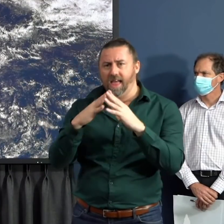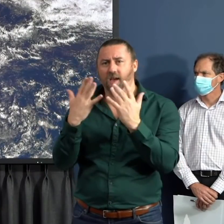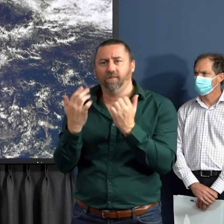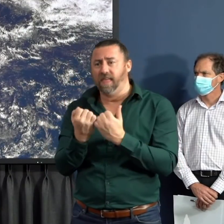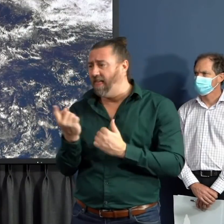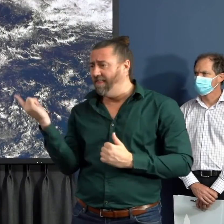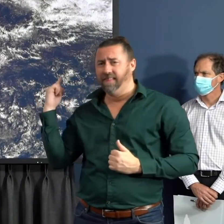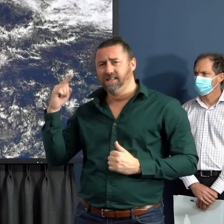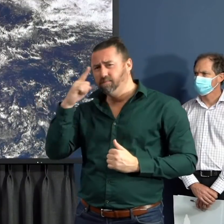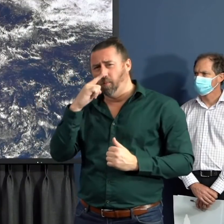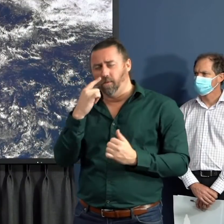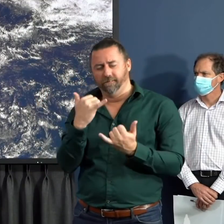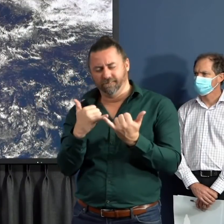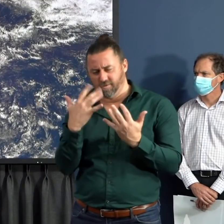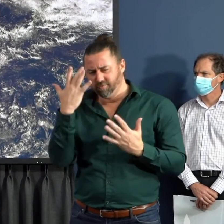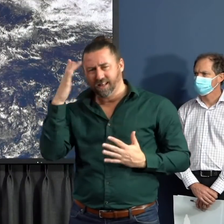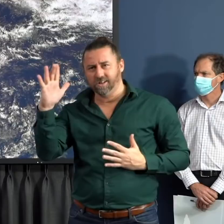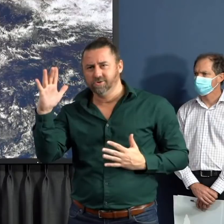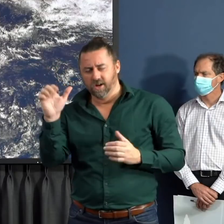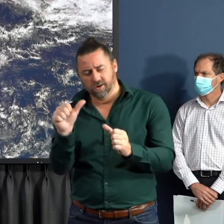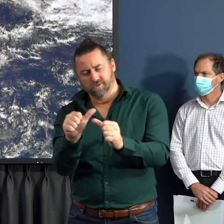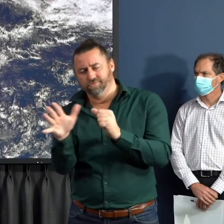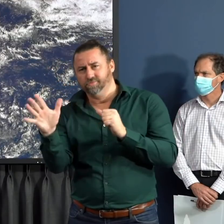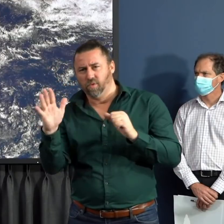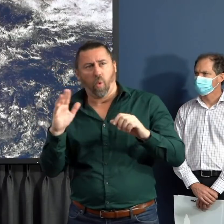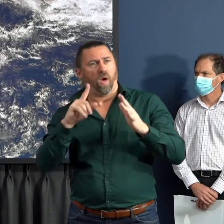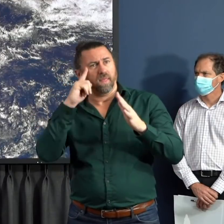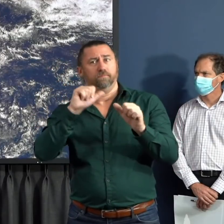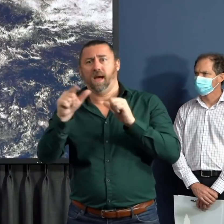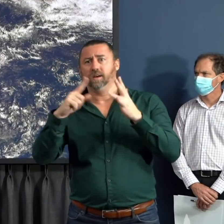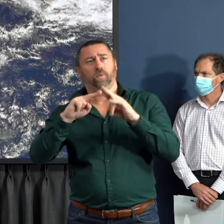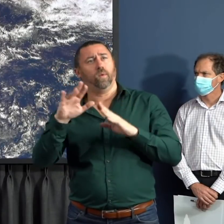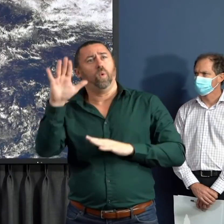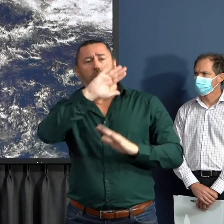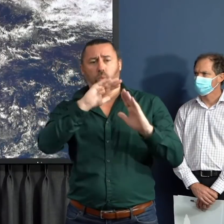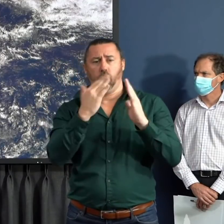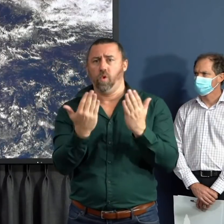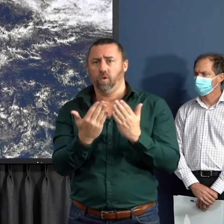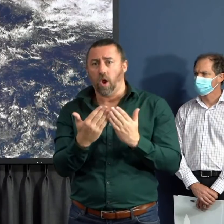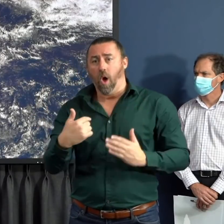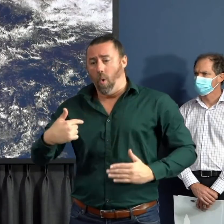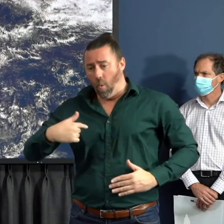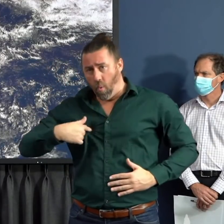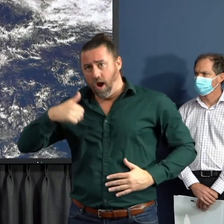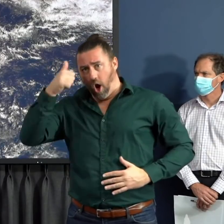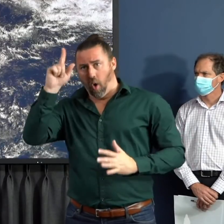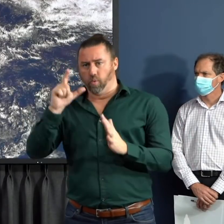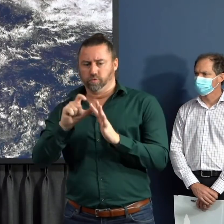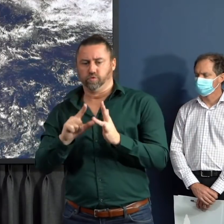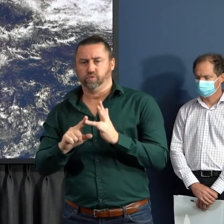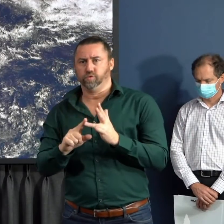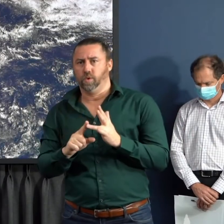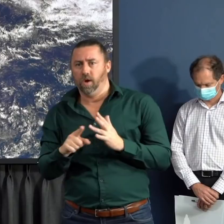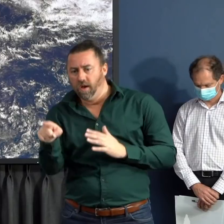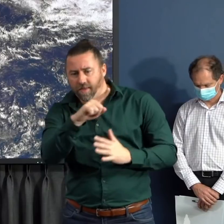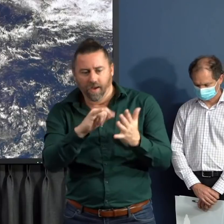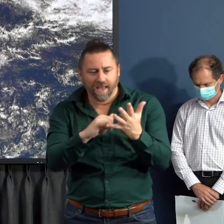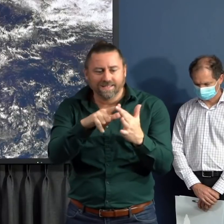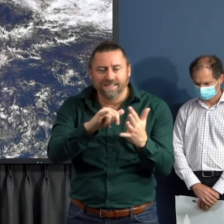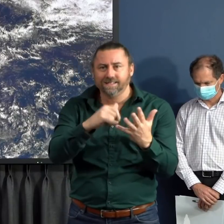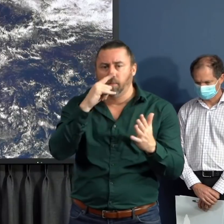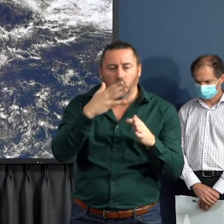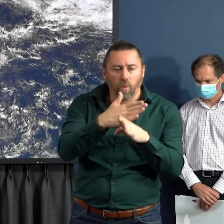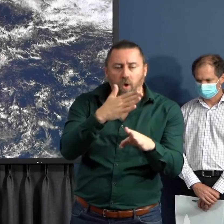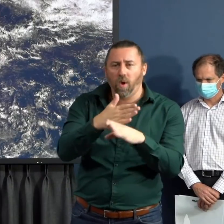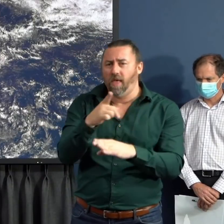world. This is bread and butter for our emergency services, and those frontline people are working, and they are the best